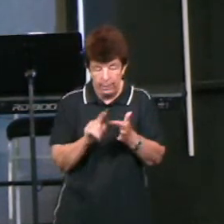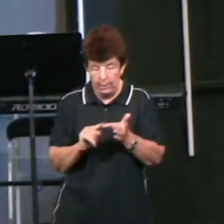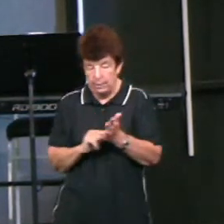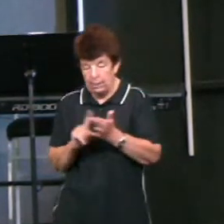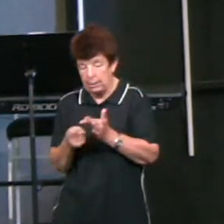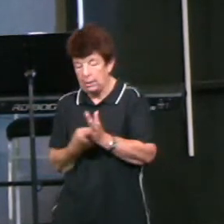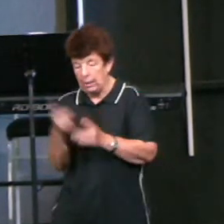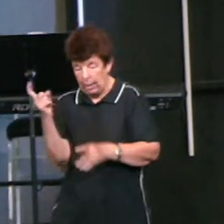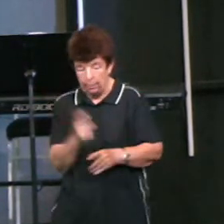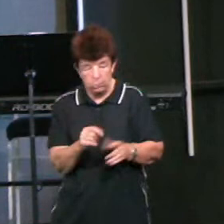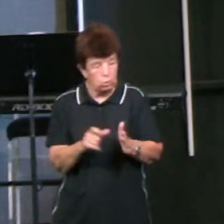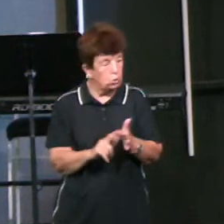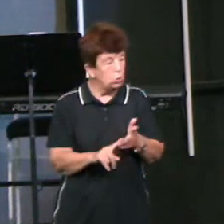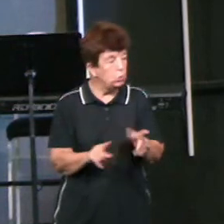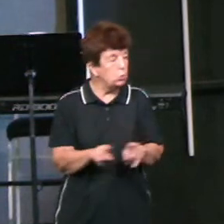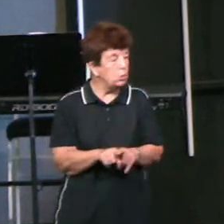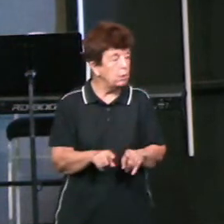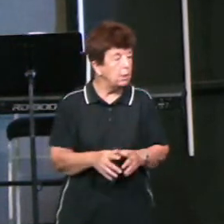do.